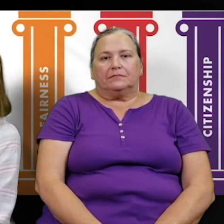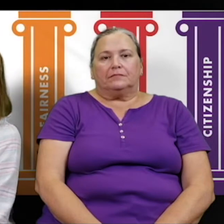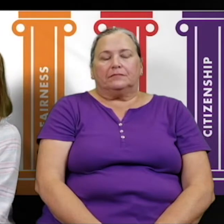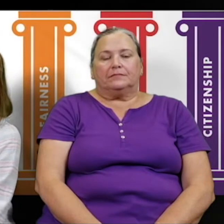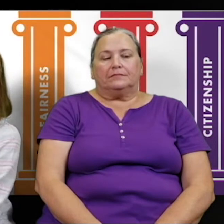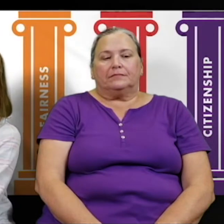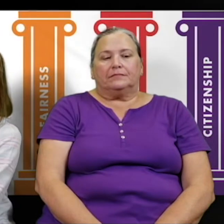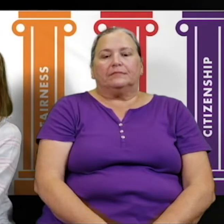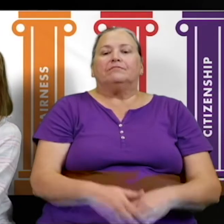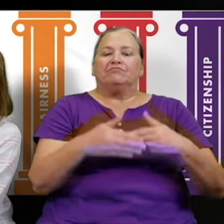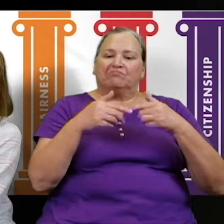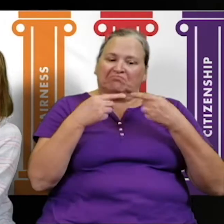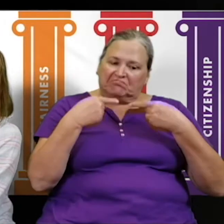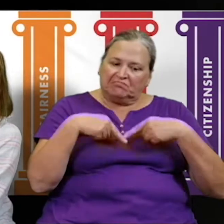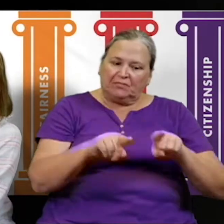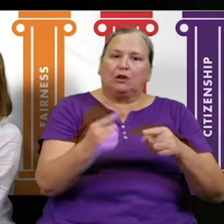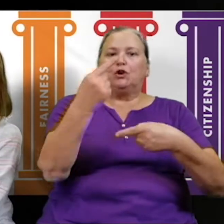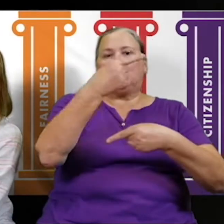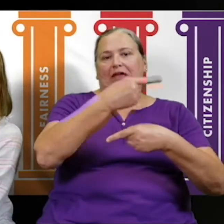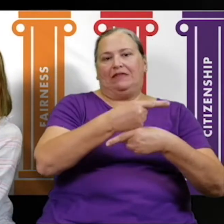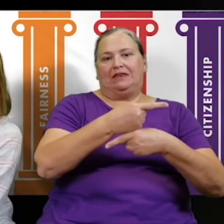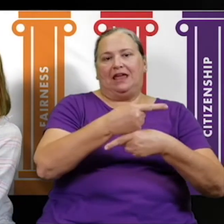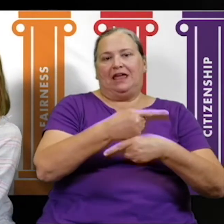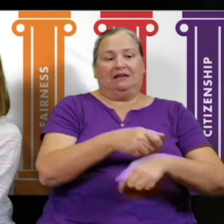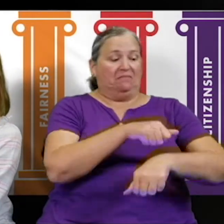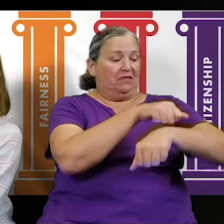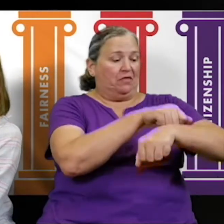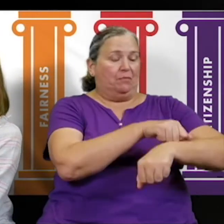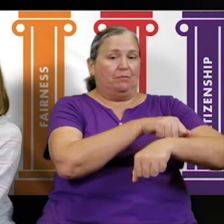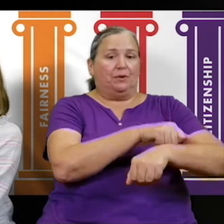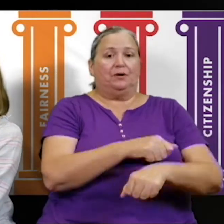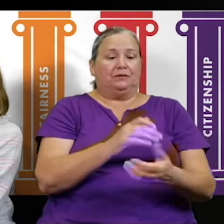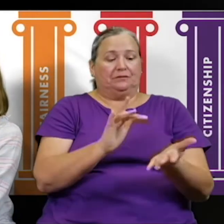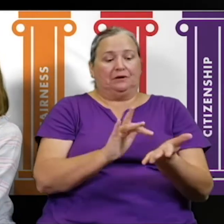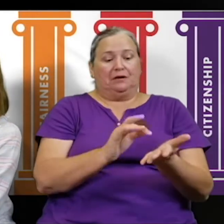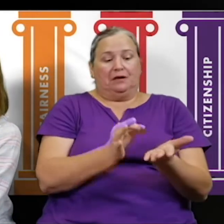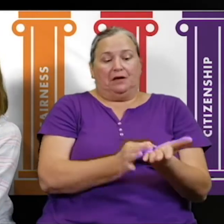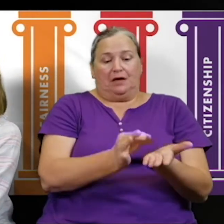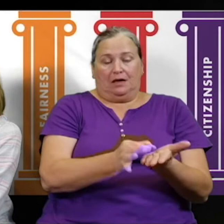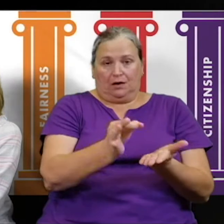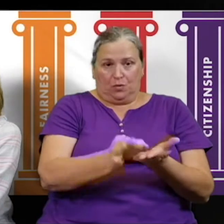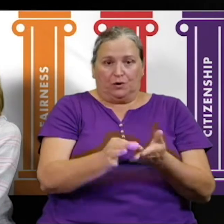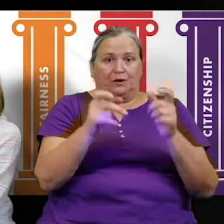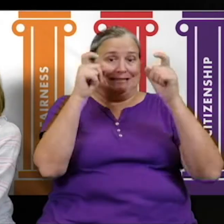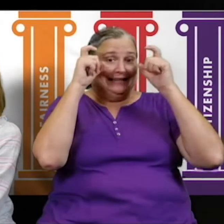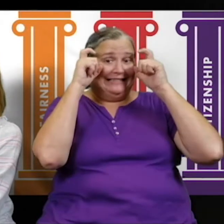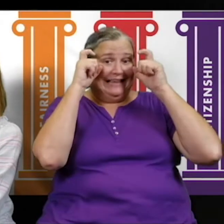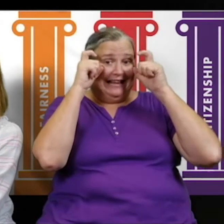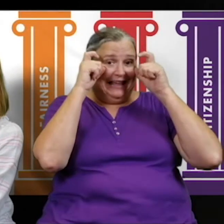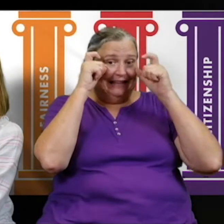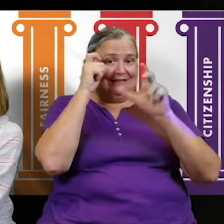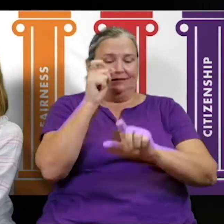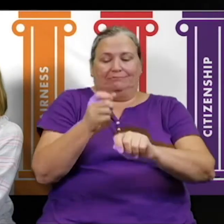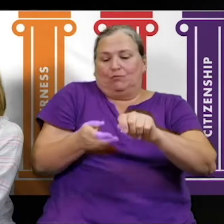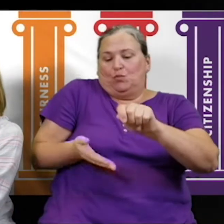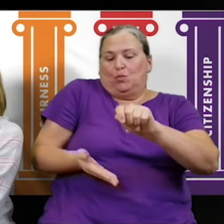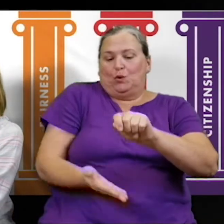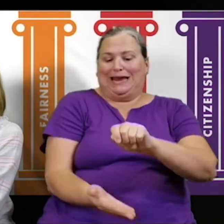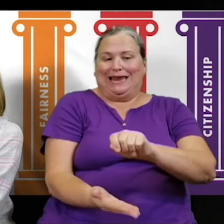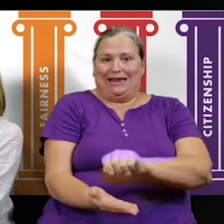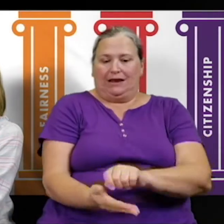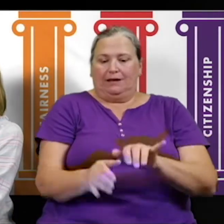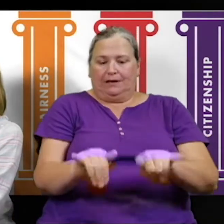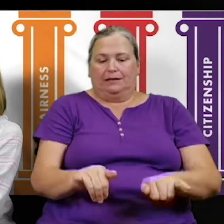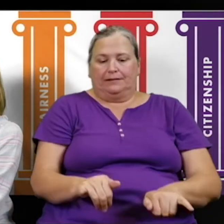Throughout the rest of the day, Lily's purse and quarters and sunglasses were tucked safely inside her desk. She peeked at